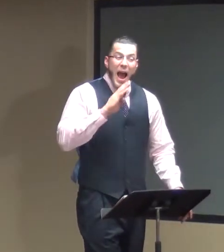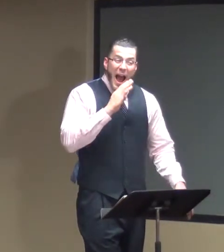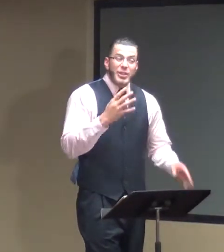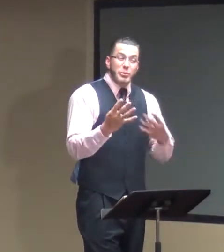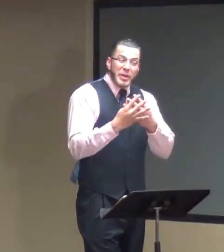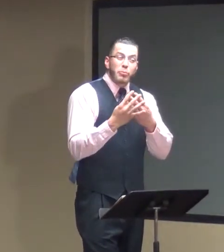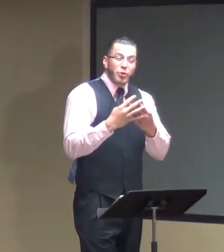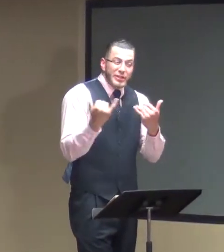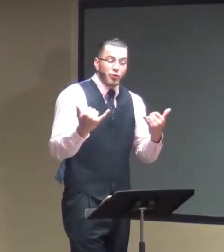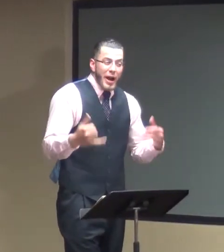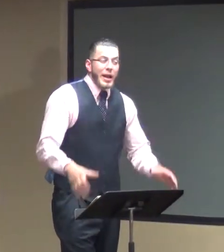I should be in prison right now,